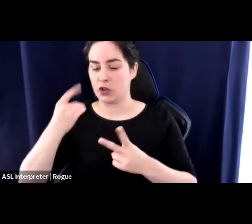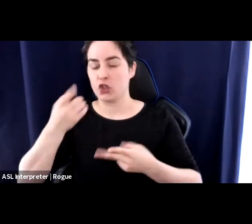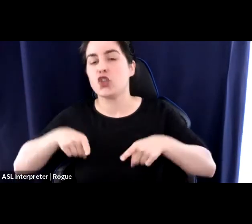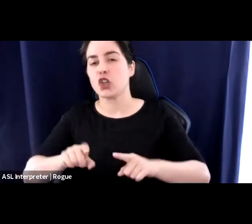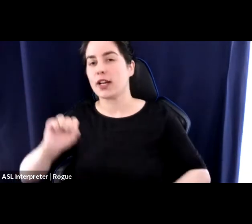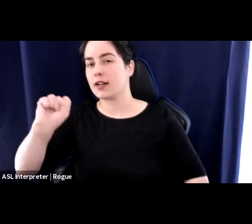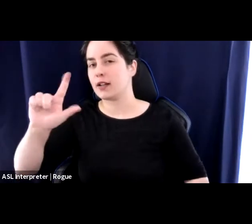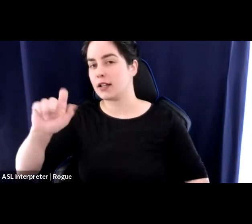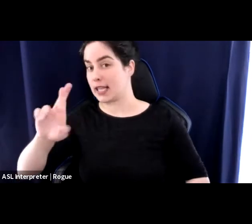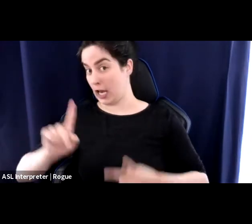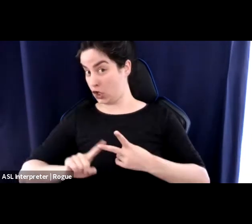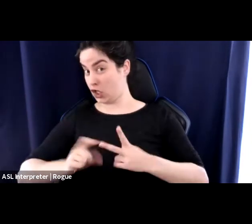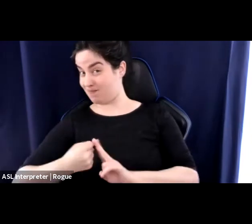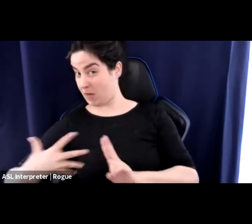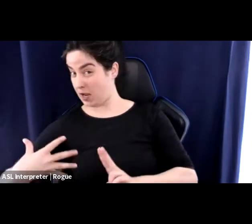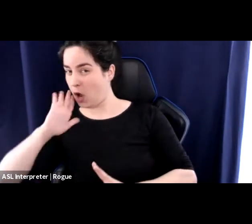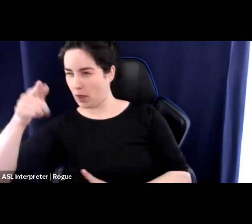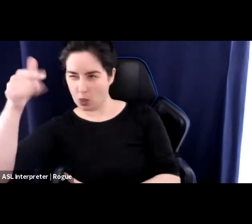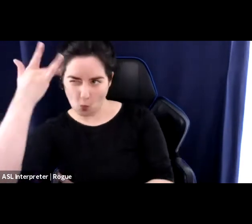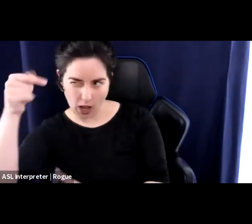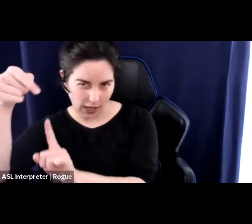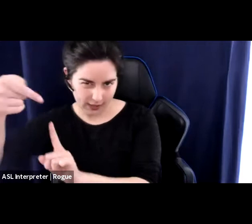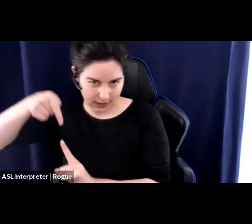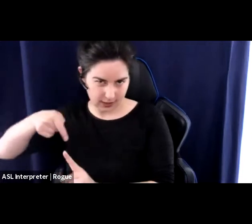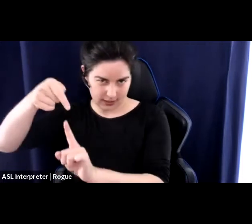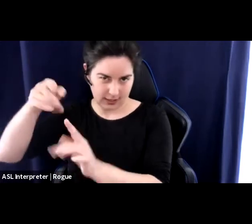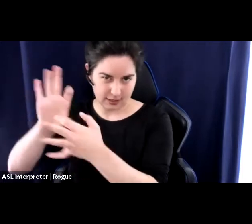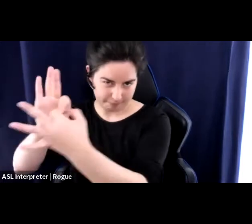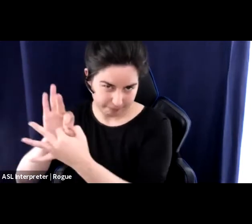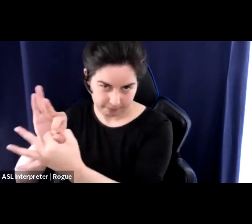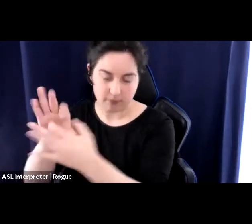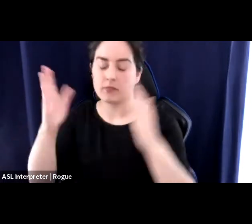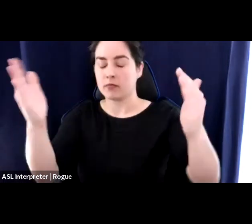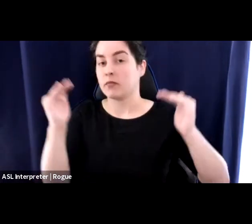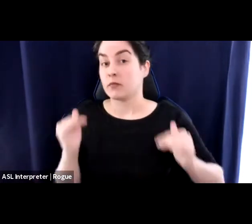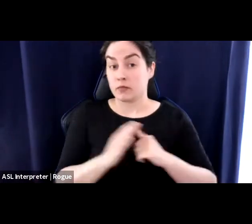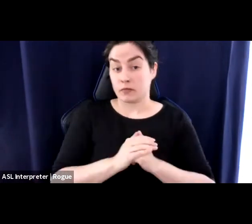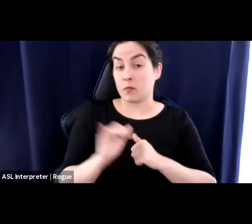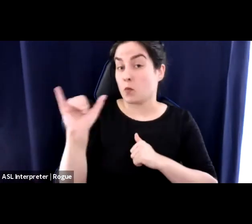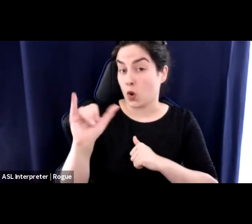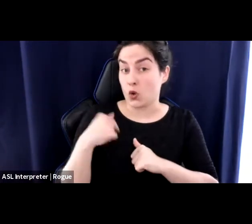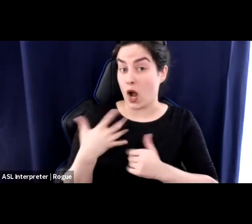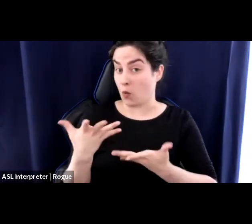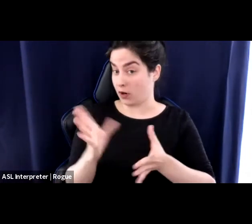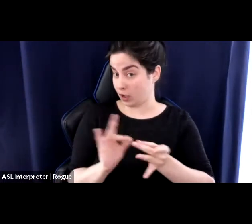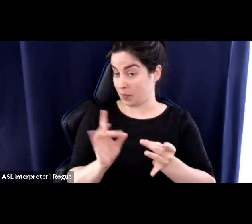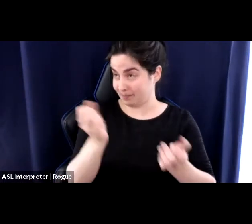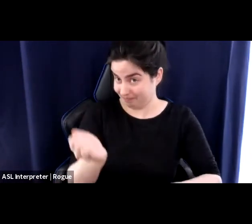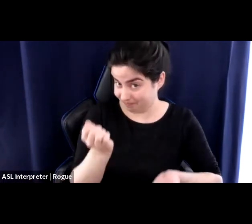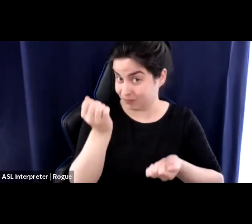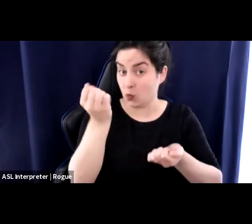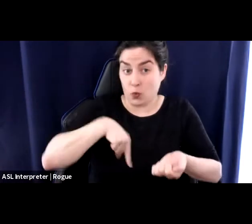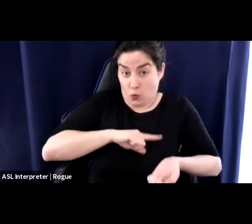But I also wanted to say that when we made submissions on DAI, we used the terminology